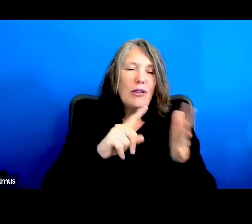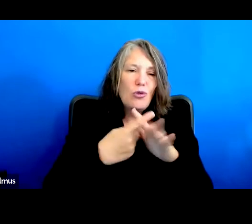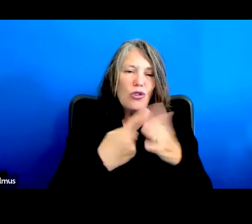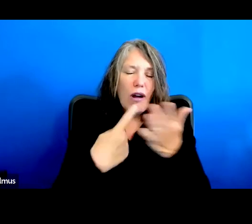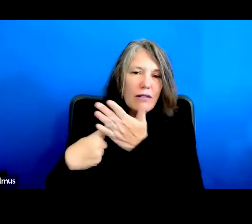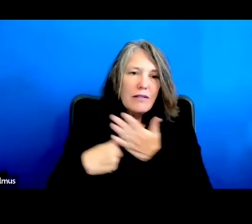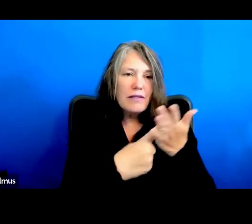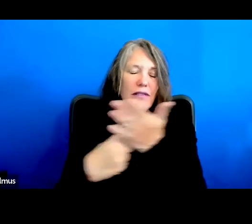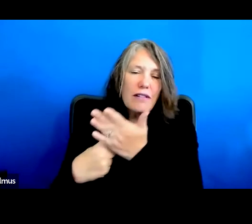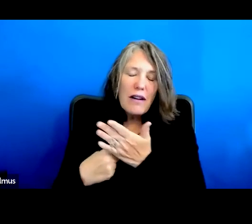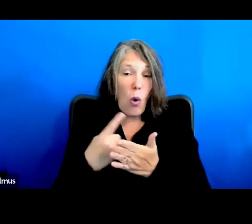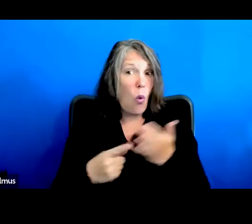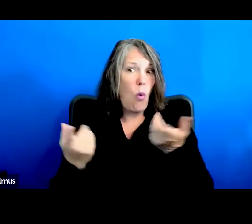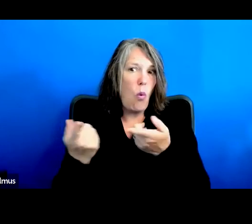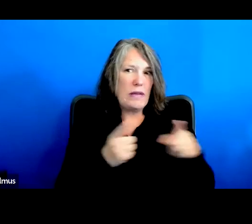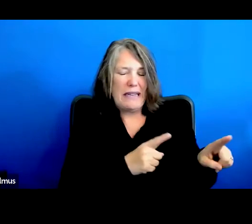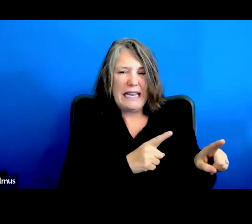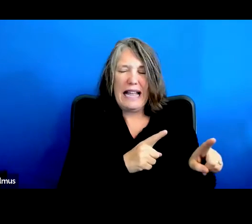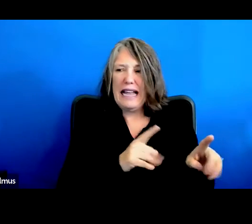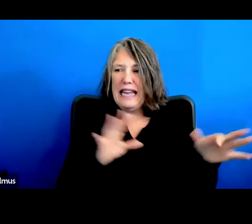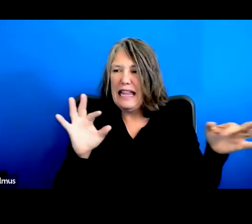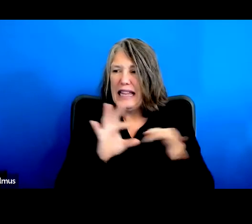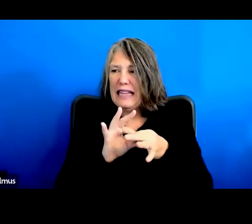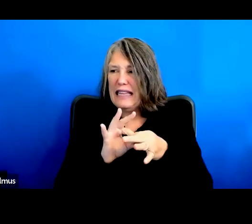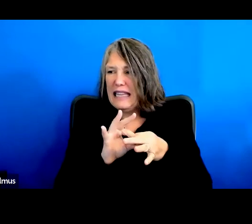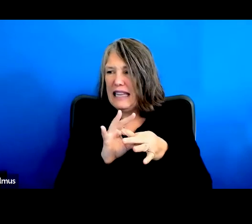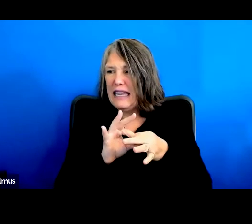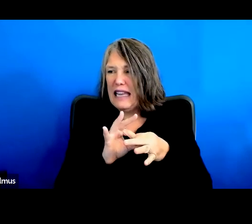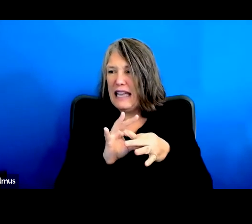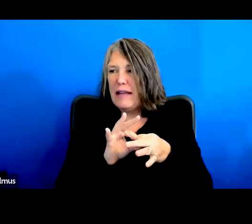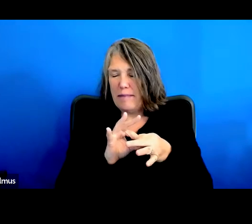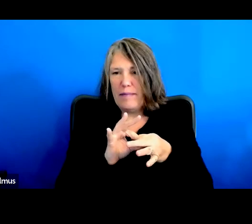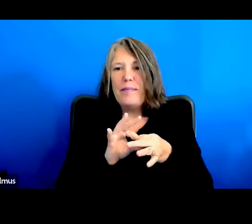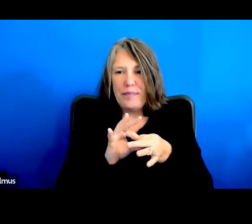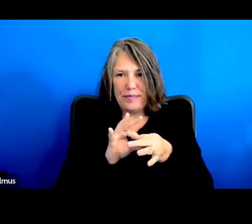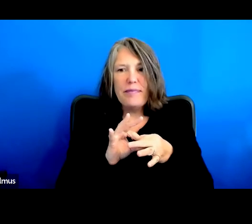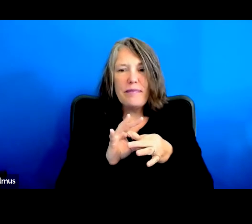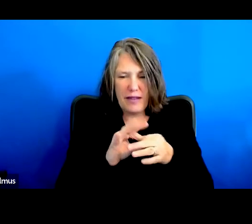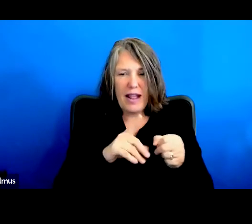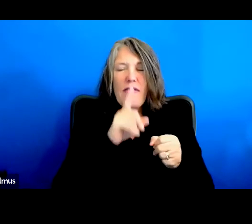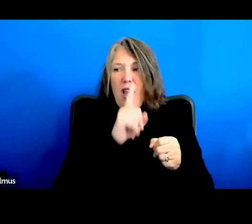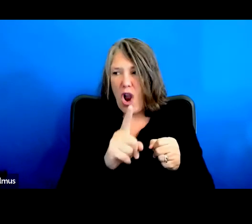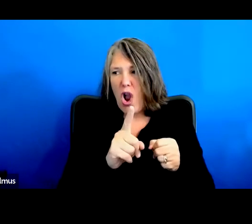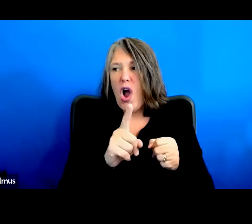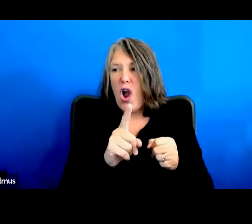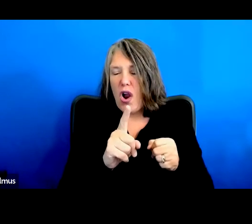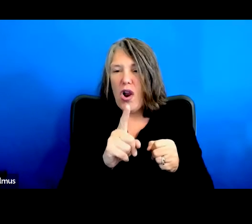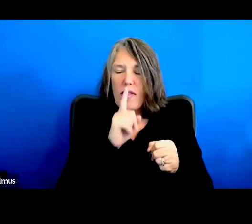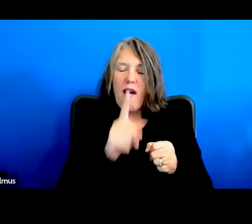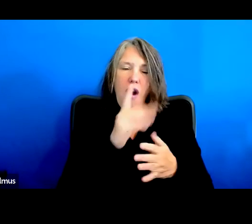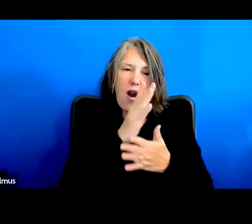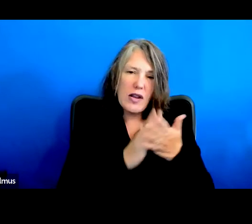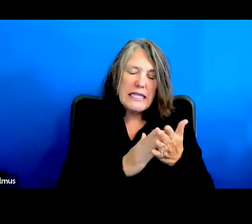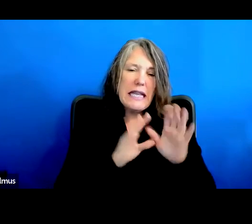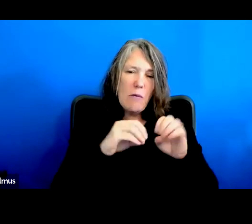saying what's been done, linking up advocates with researchers who know something about that. There are some research organizations that I don't have